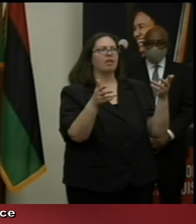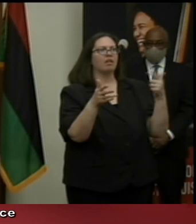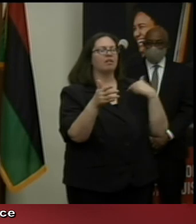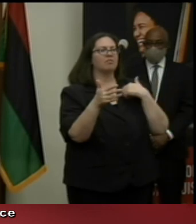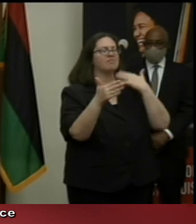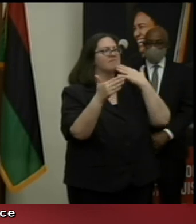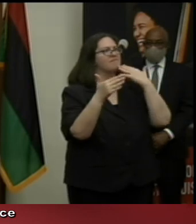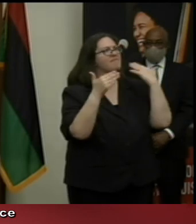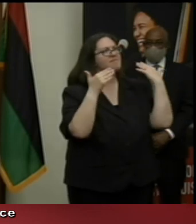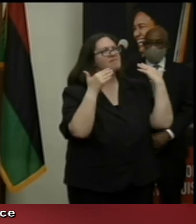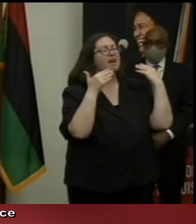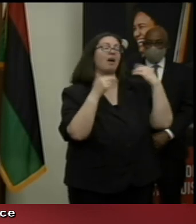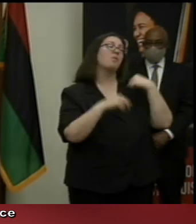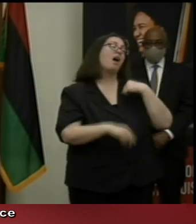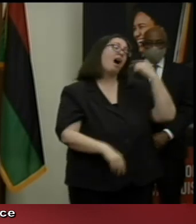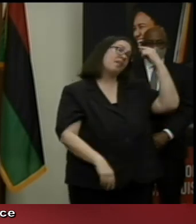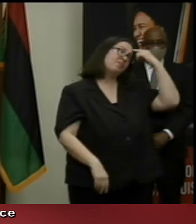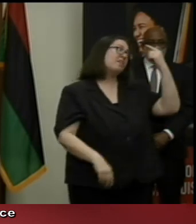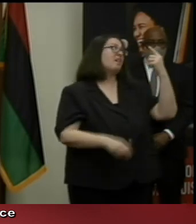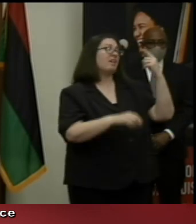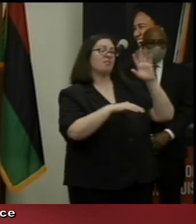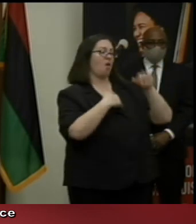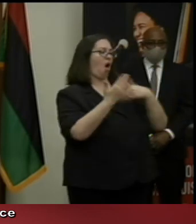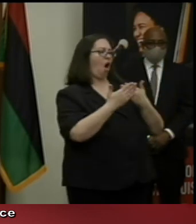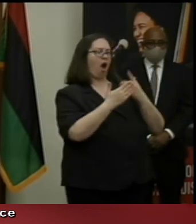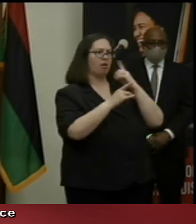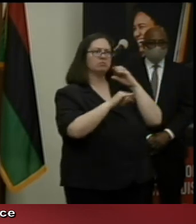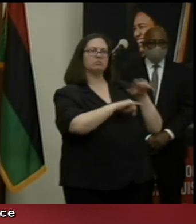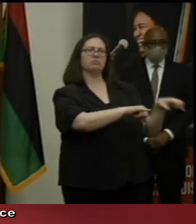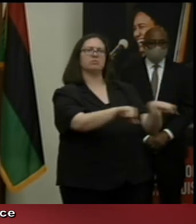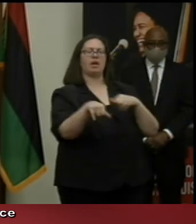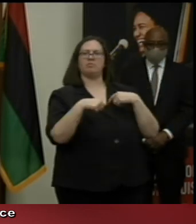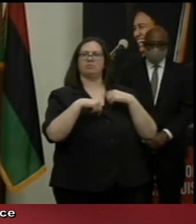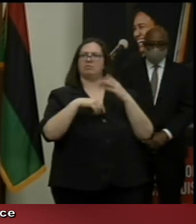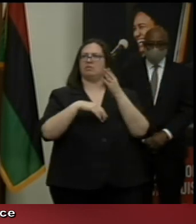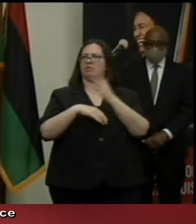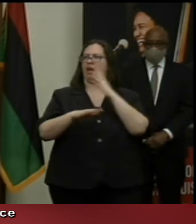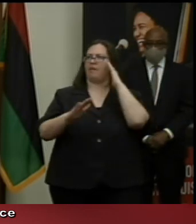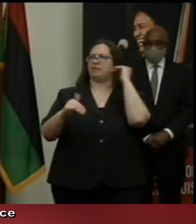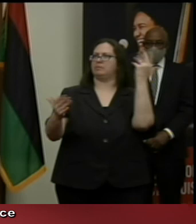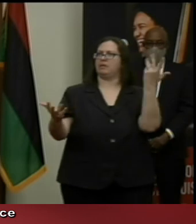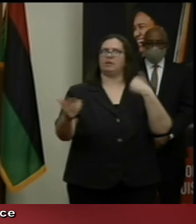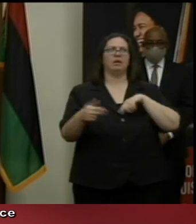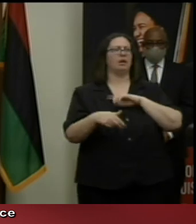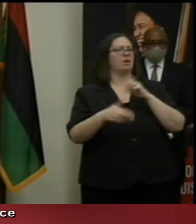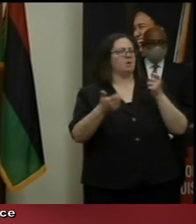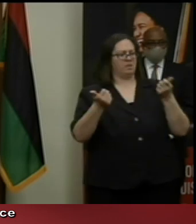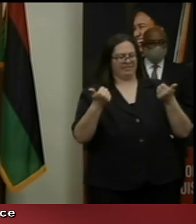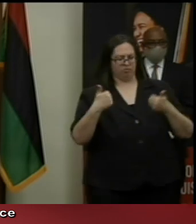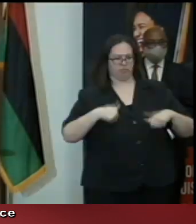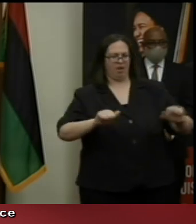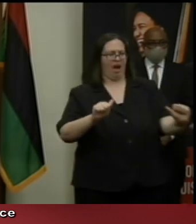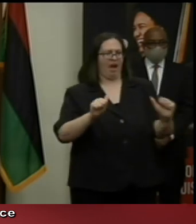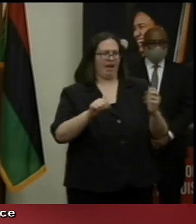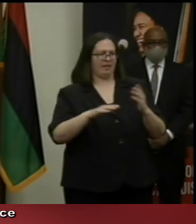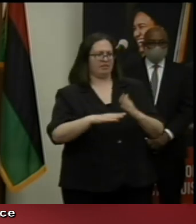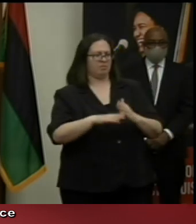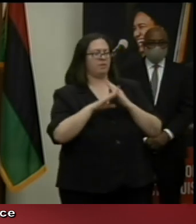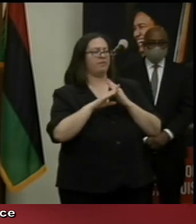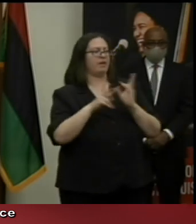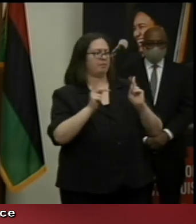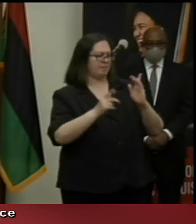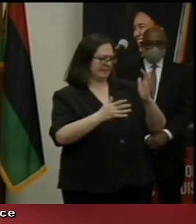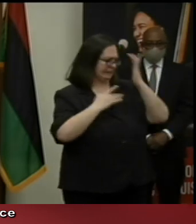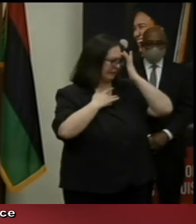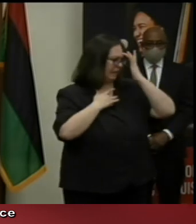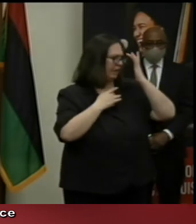you ask would say that. And so we're all learning, we're all doing the best we can to try to keep people from getting sick